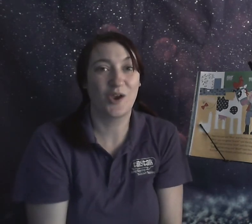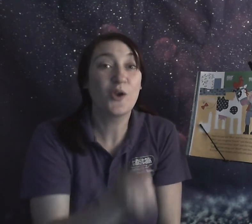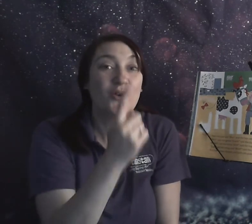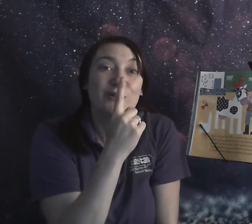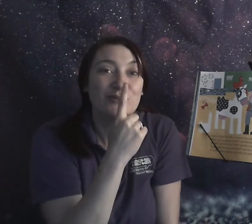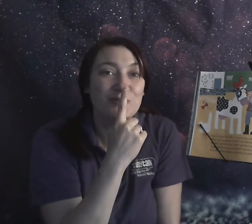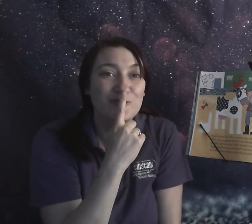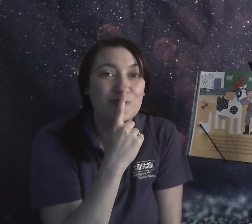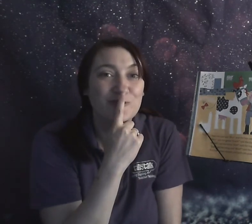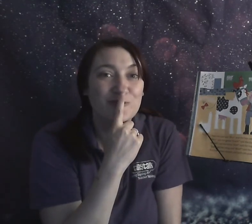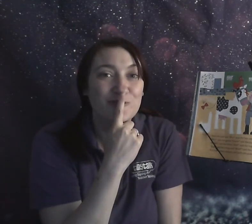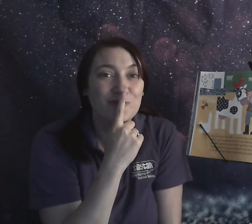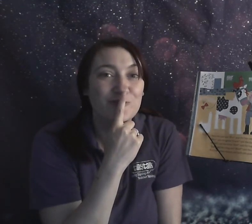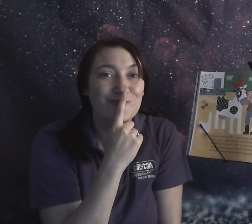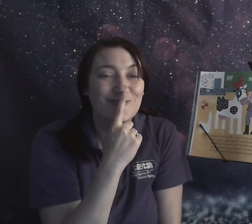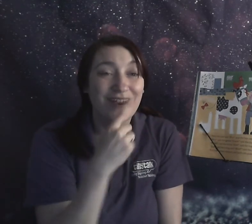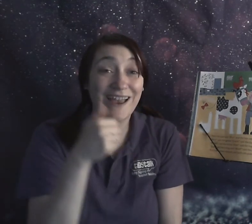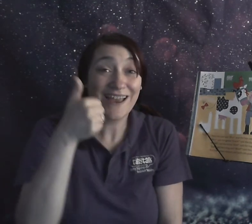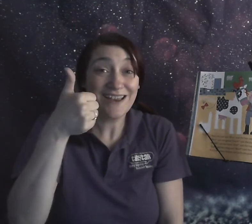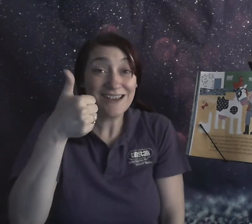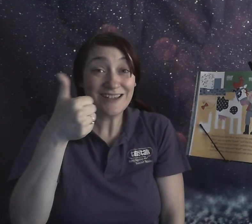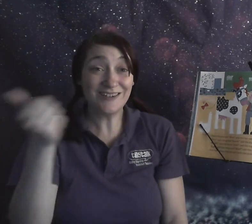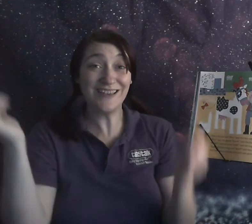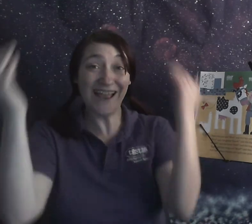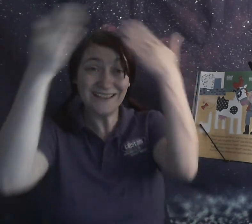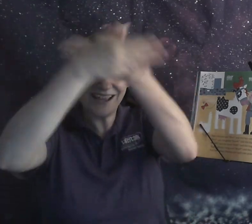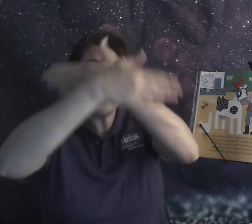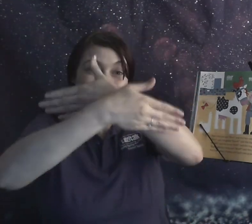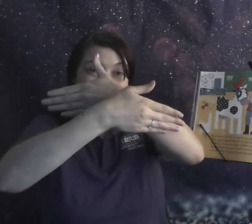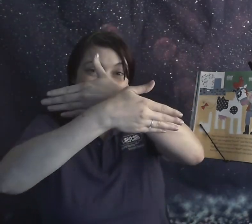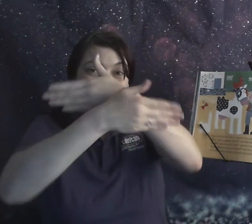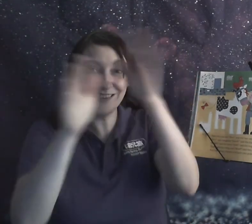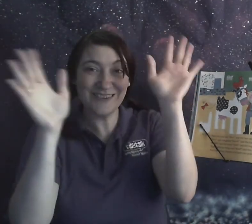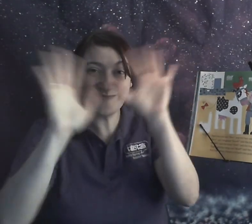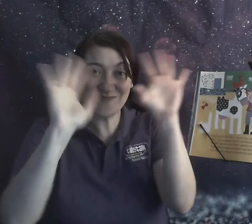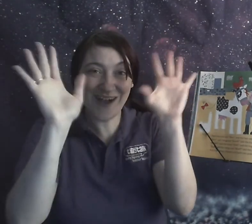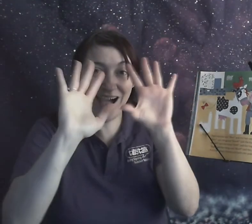Shh. Good night, tiny talkers. Bye.